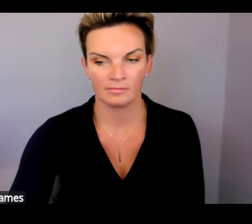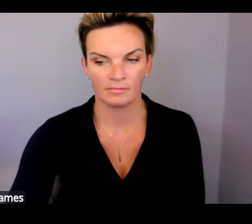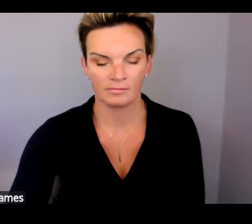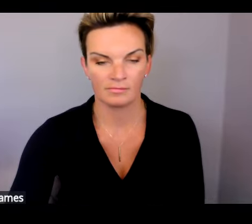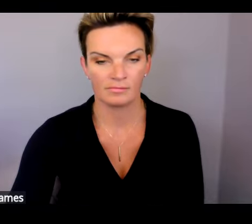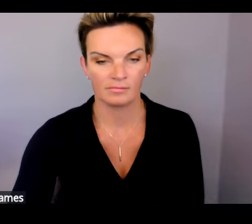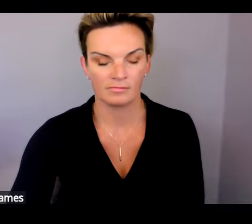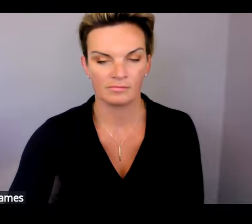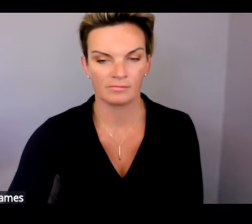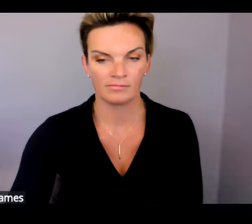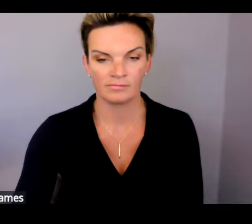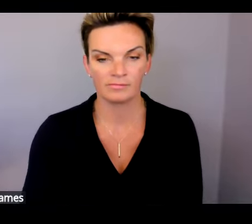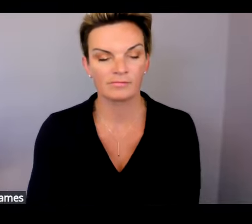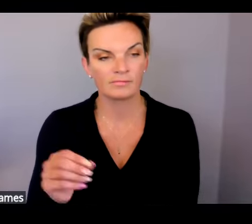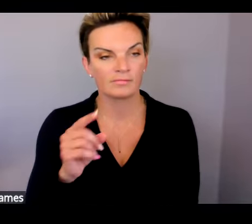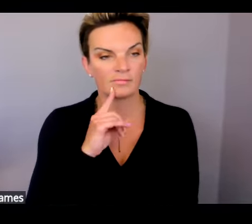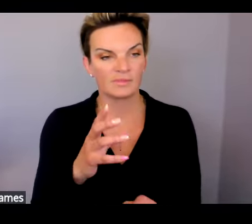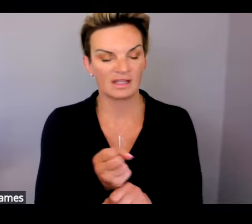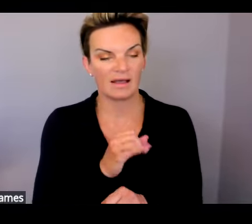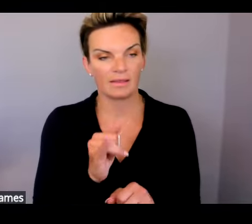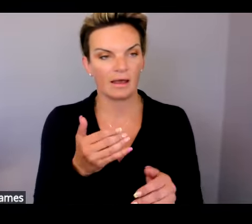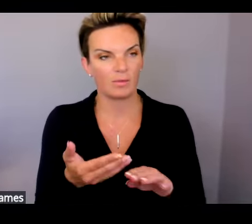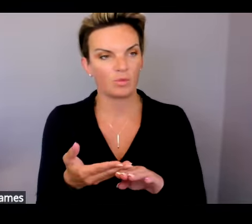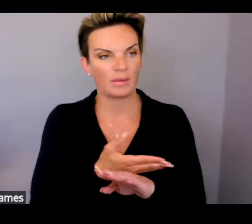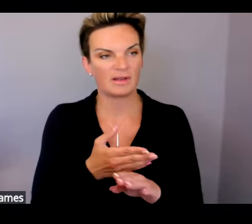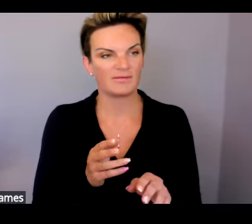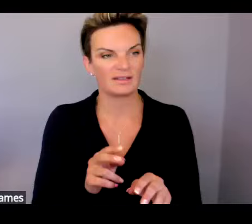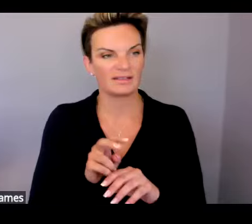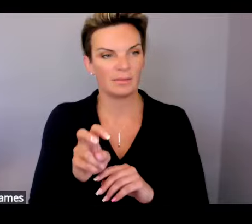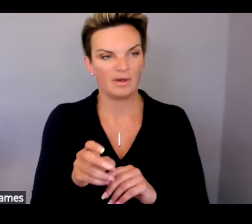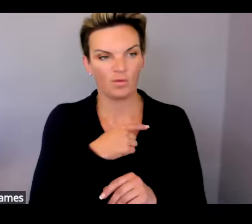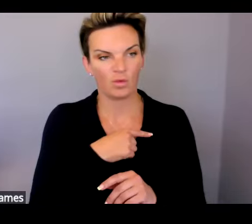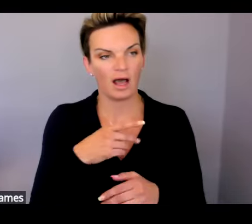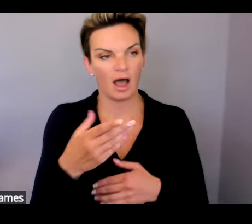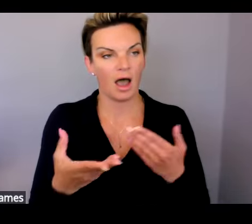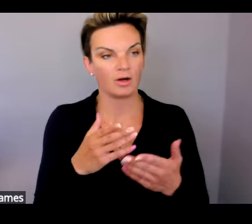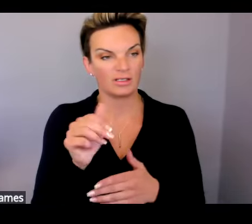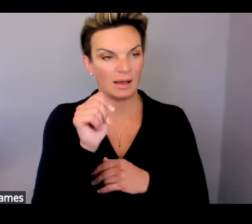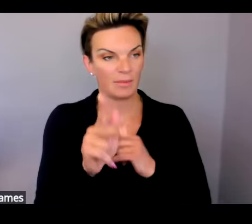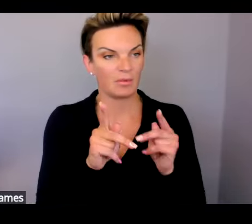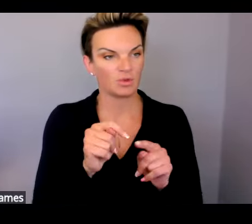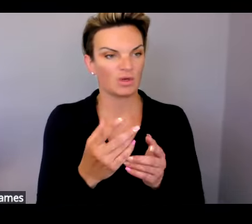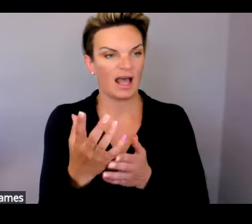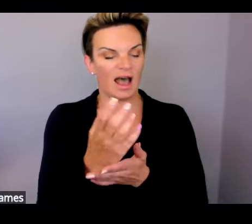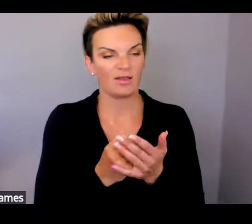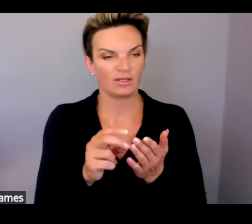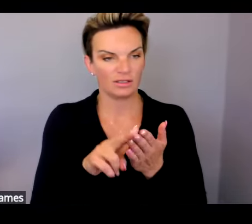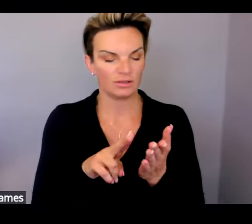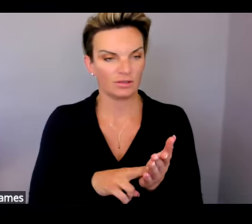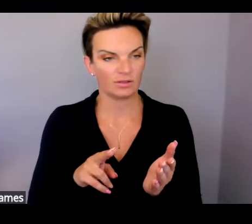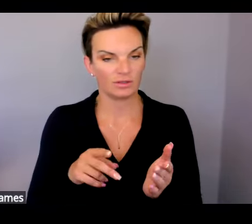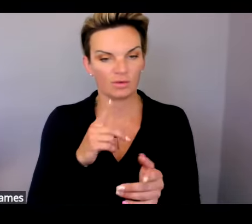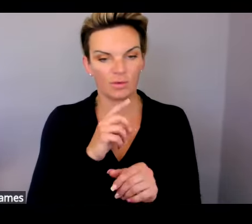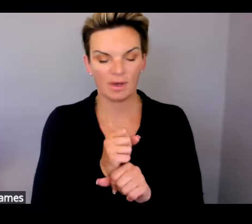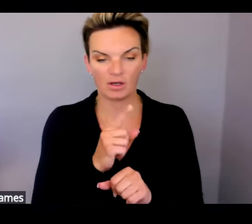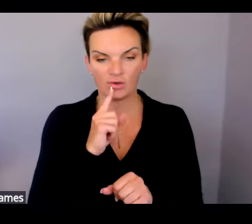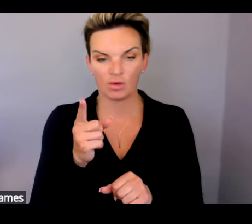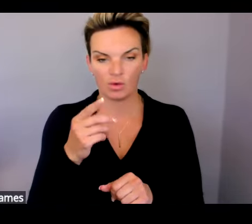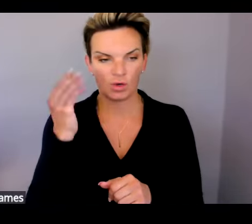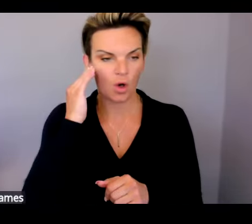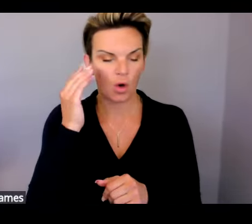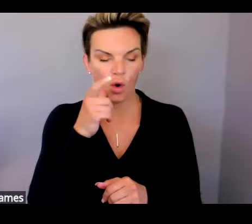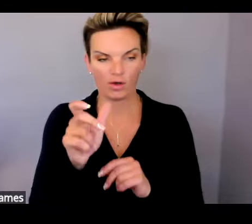the preemptive step of saying, if we're going to hire 10 people to go gather signatures, we're going to make sure we know who those folks are. I